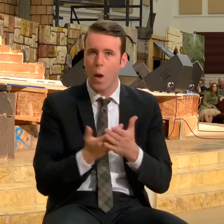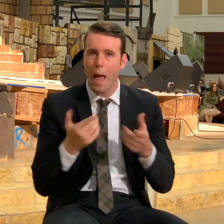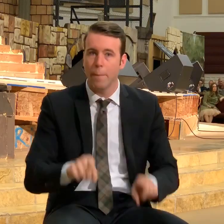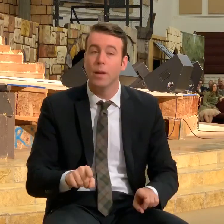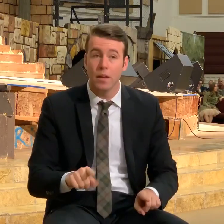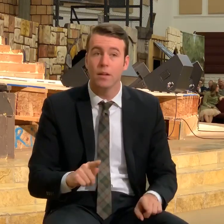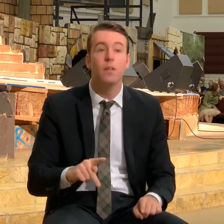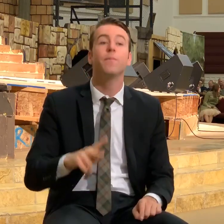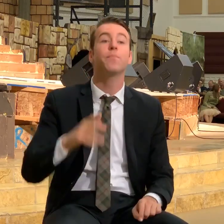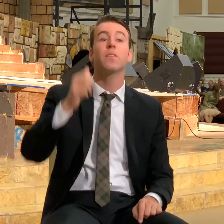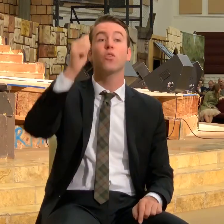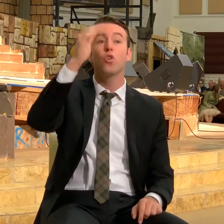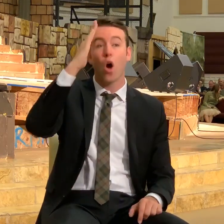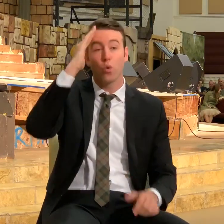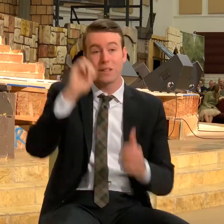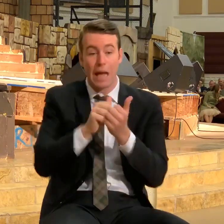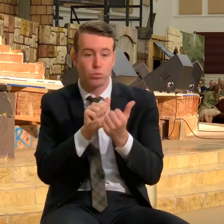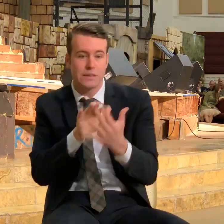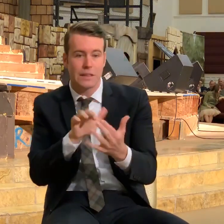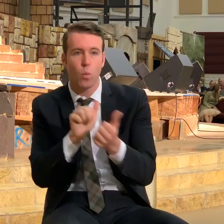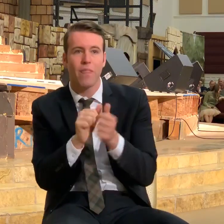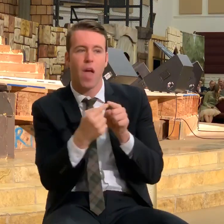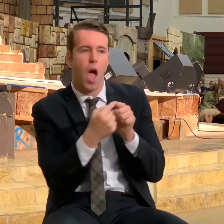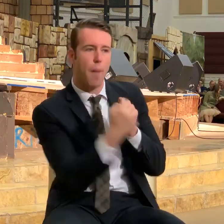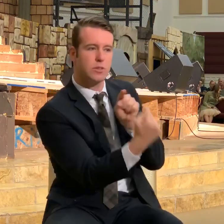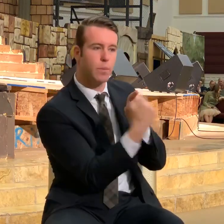See, God has a way of dealing with his opposition.